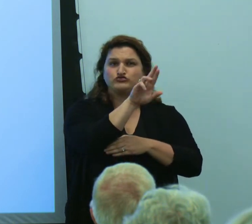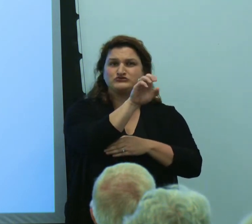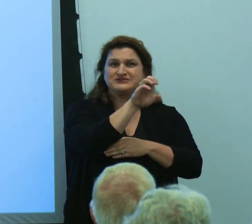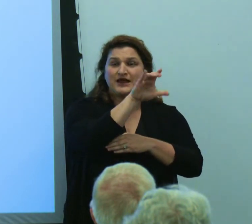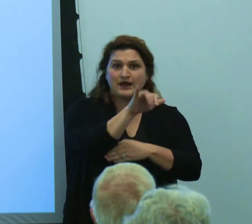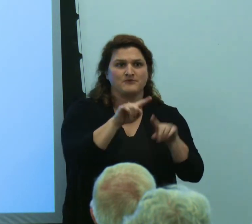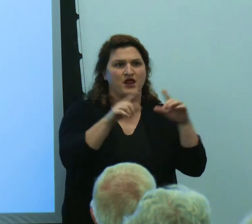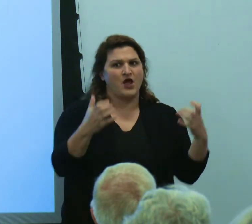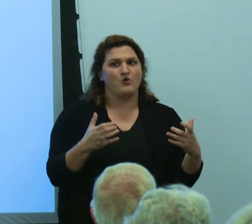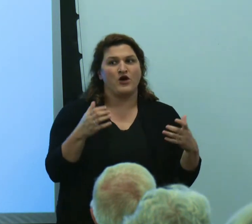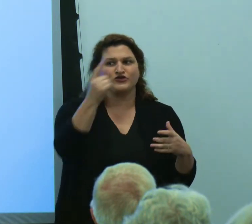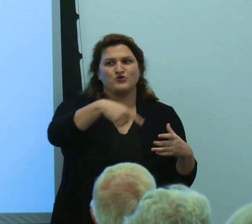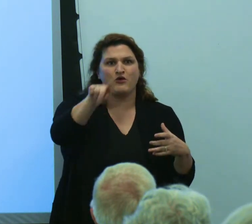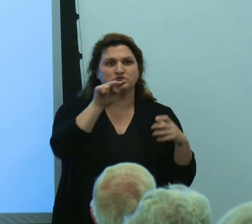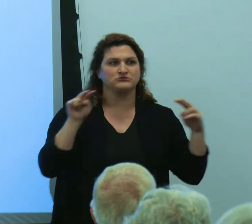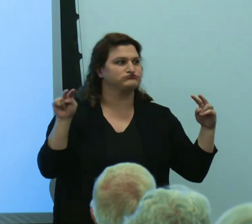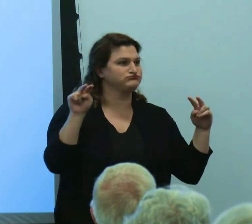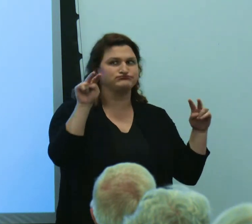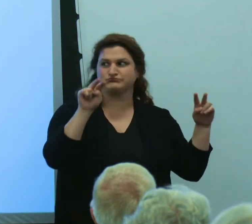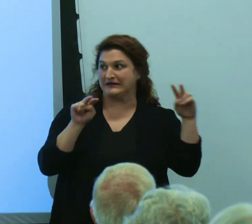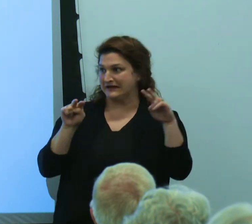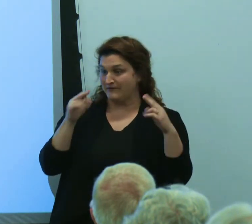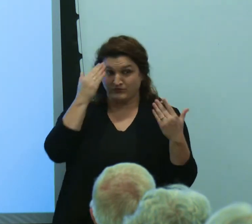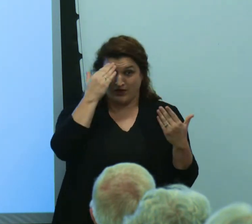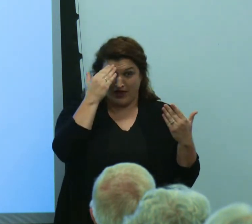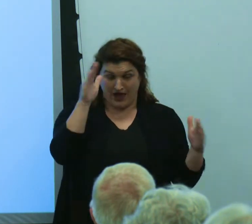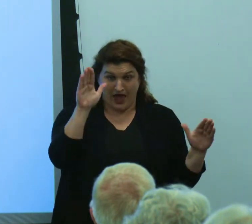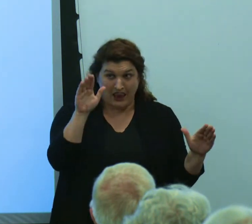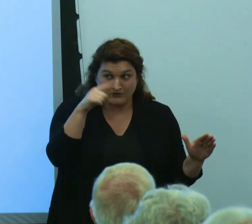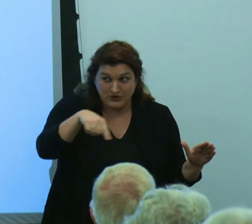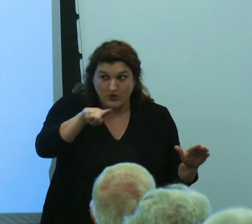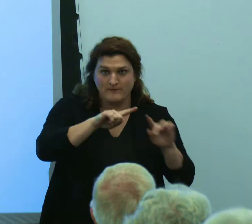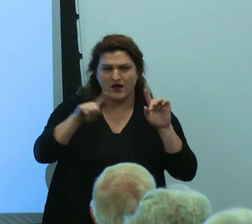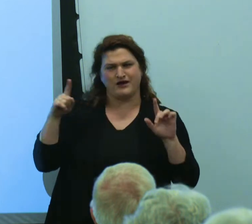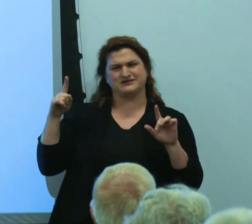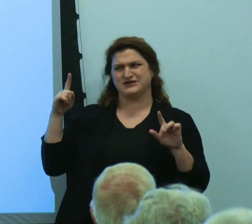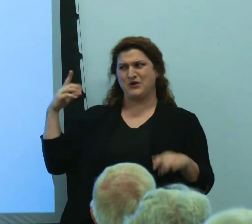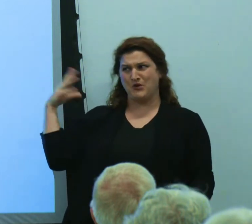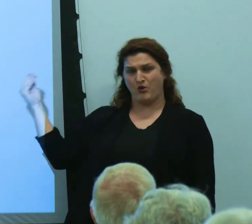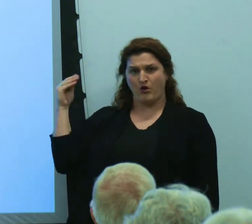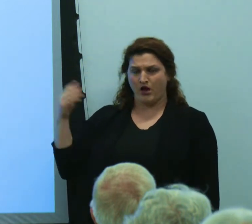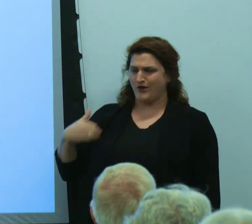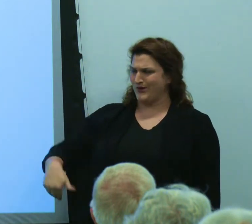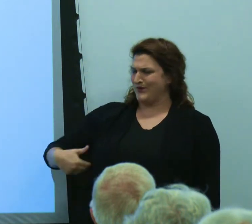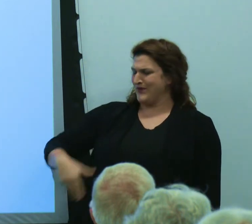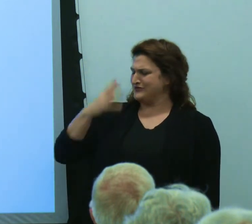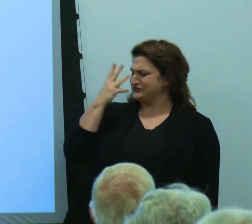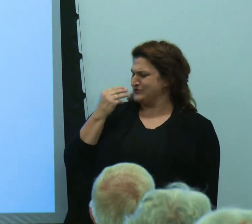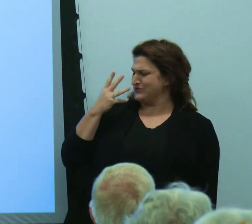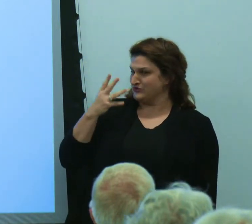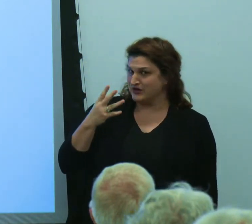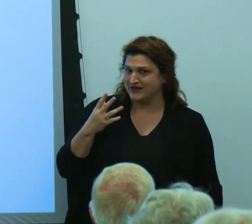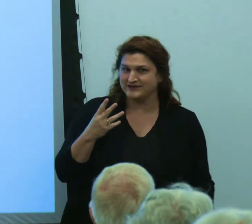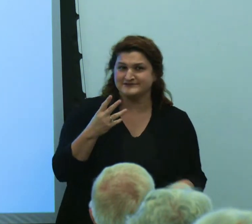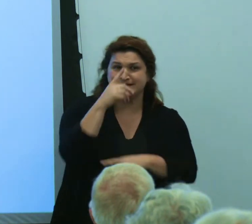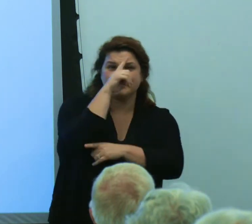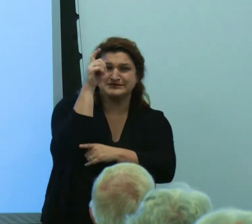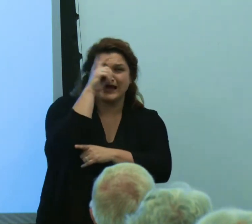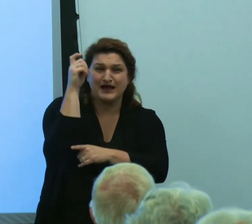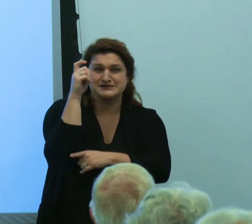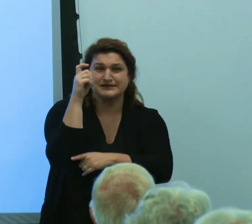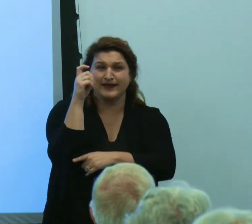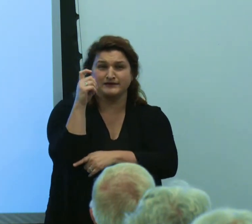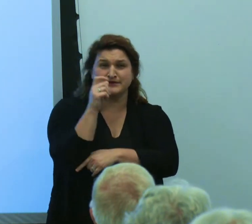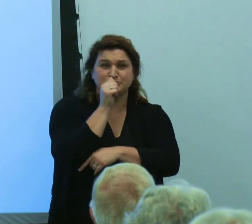the people that are in this room. I don't know about you, it's a gorgeous day out there. It's that last little bit of summer. We could